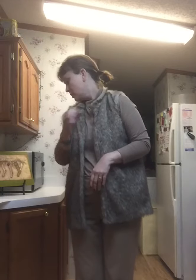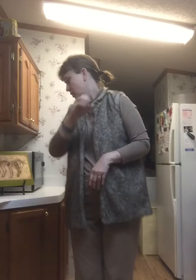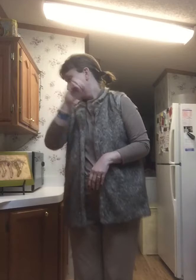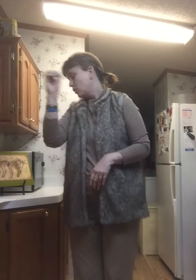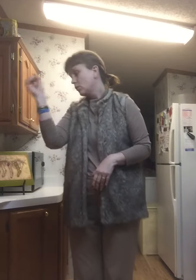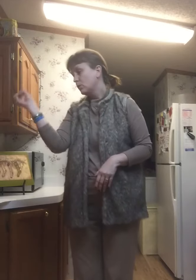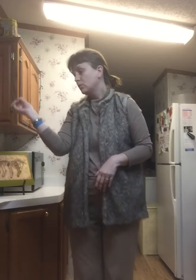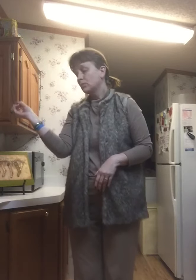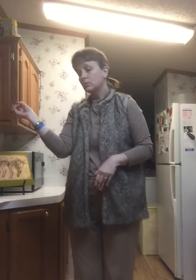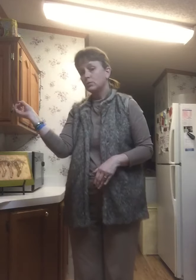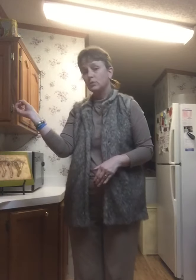Oh,